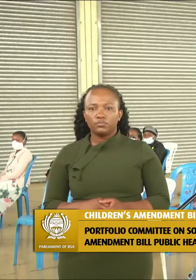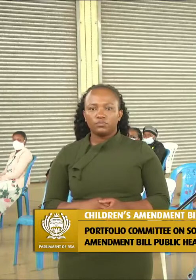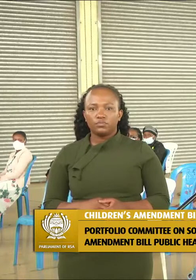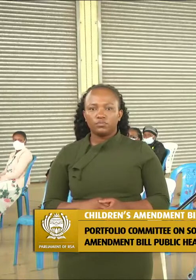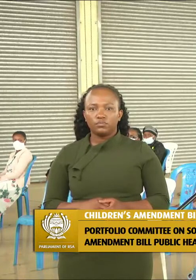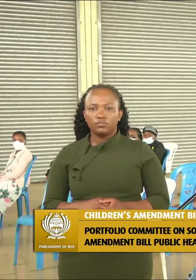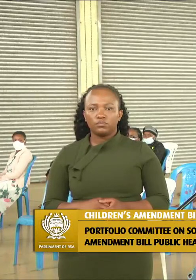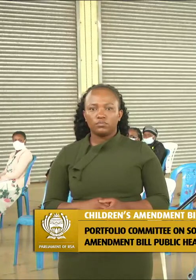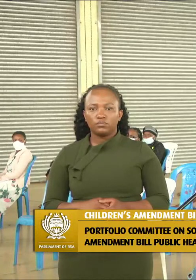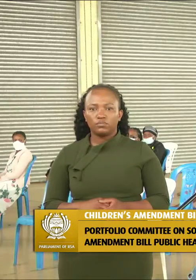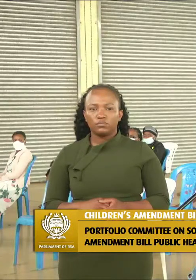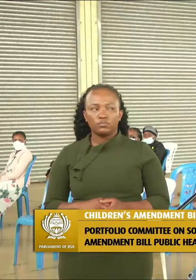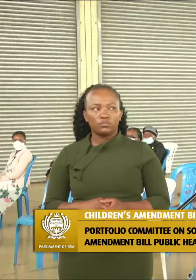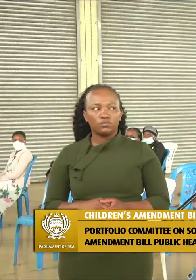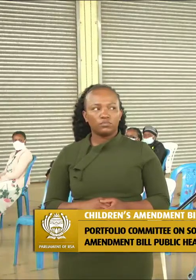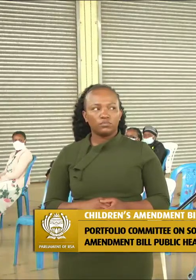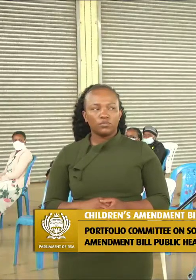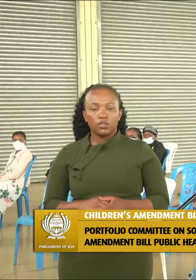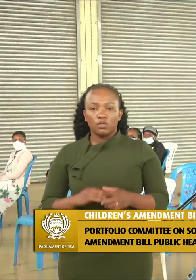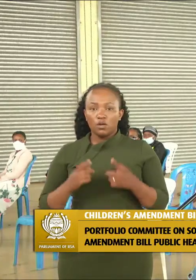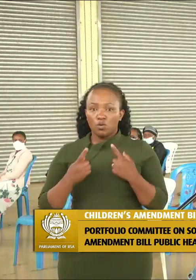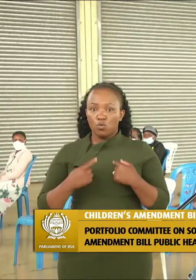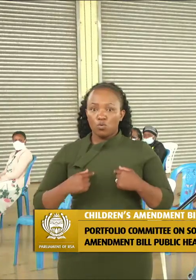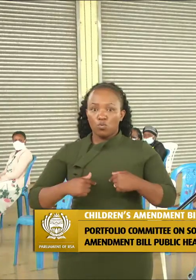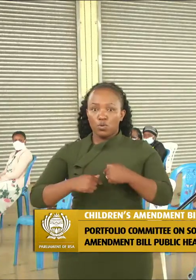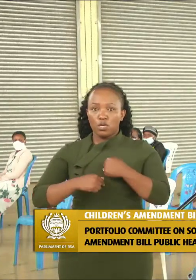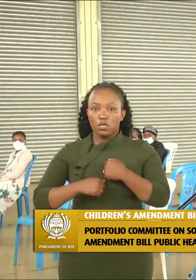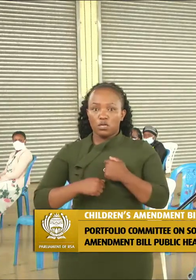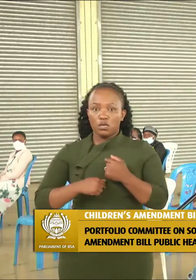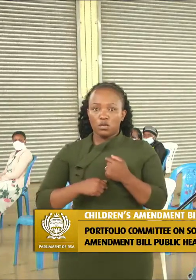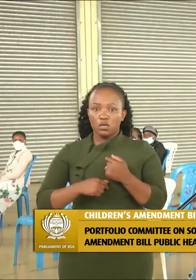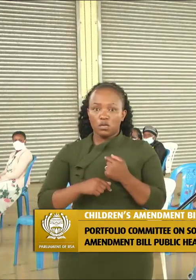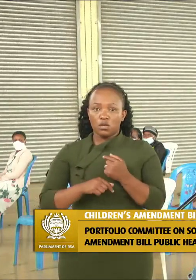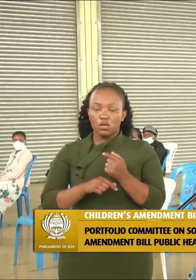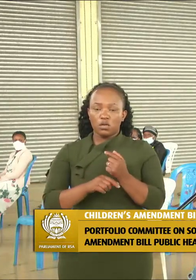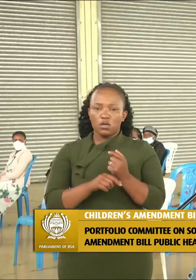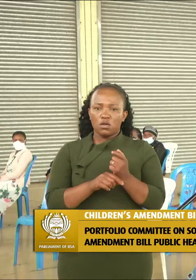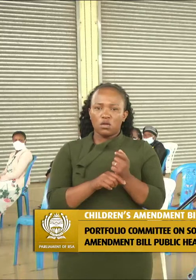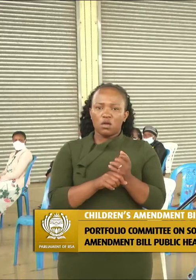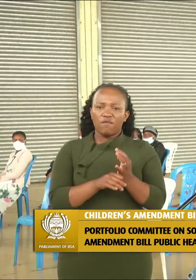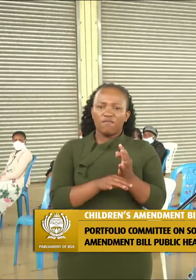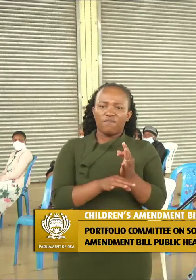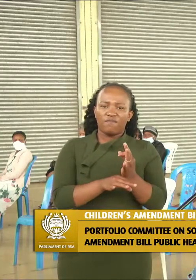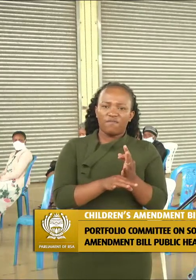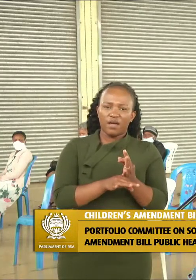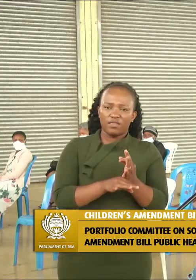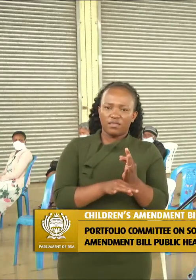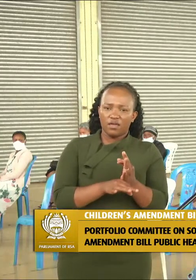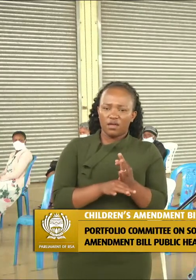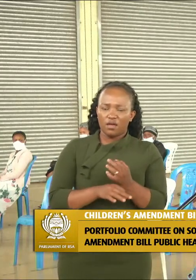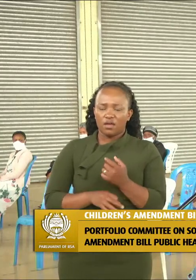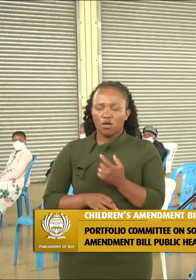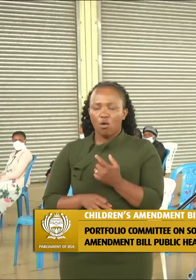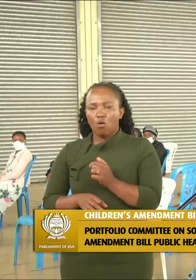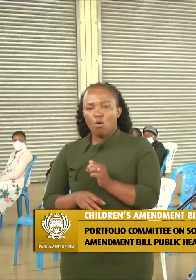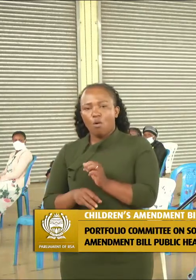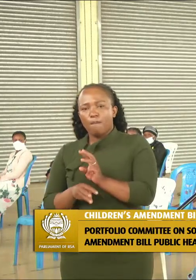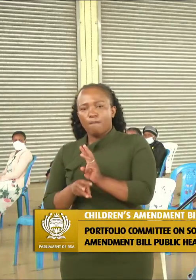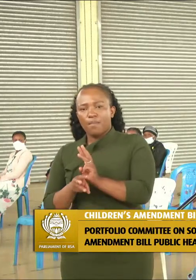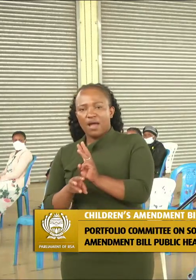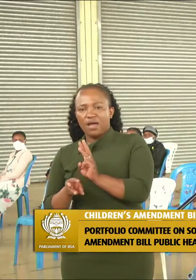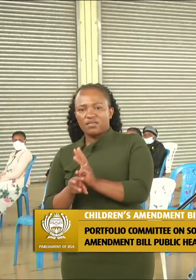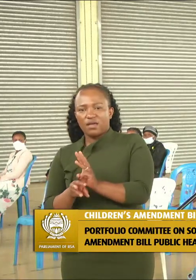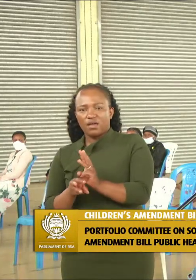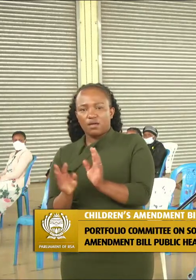pro fathers only or pro mothers only. asimelele obaba bodwa